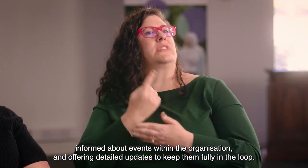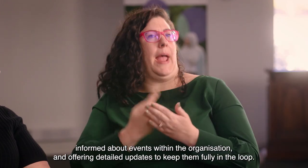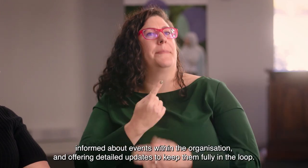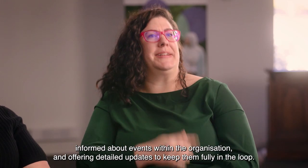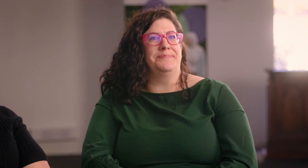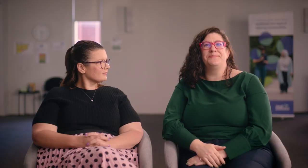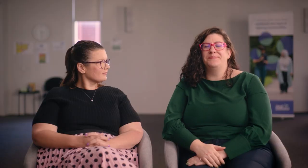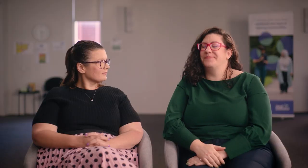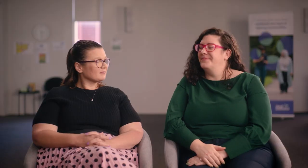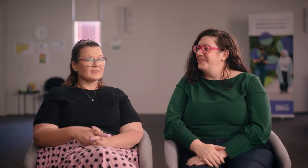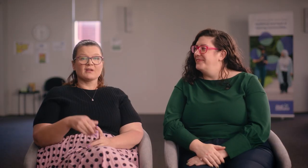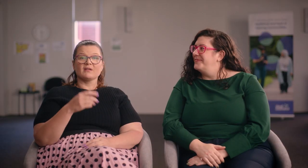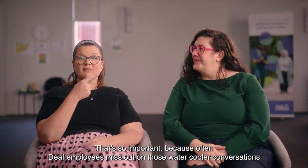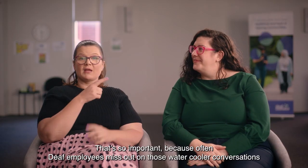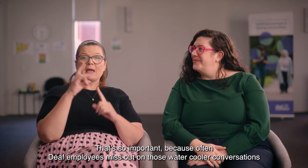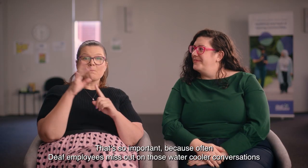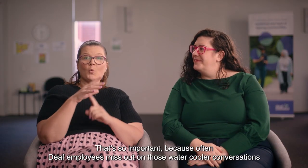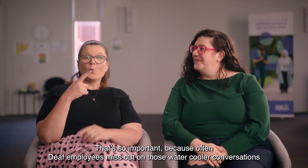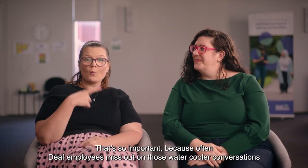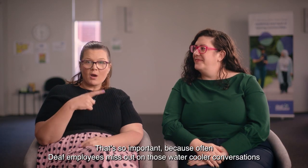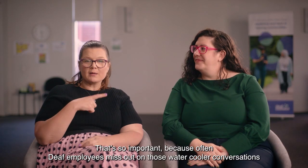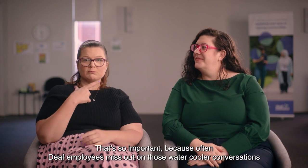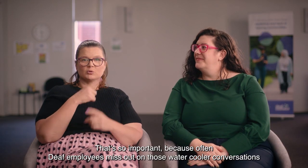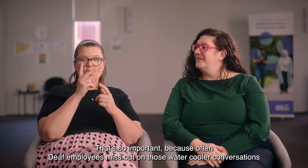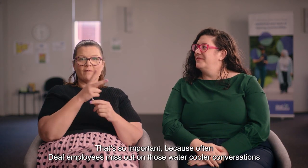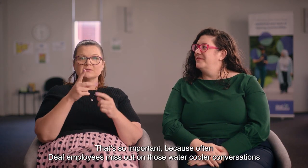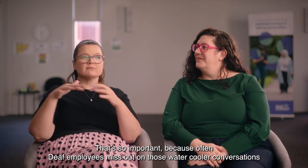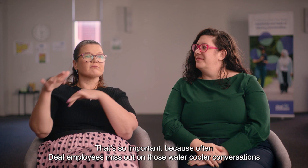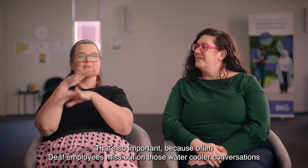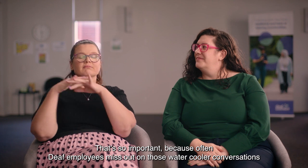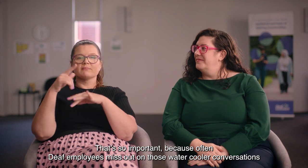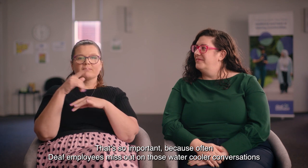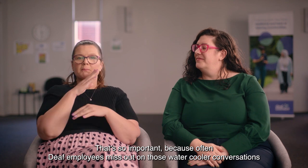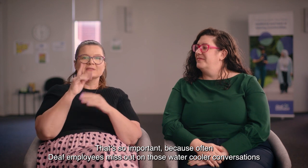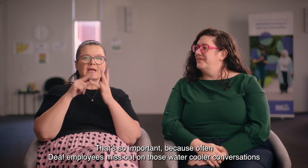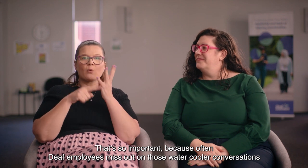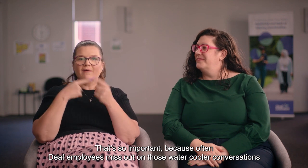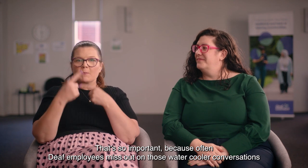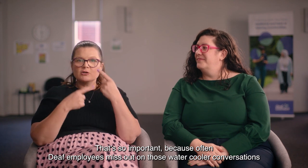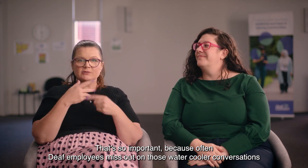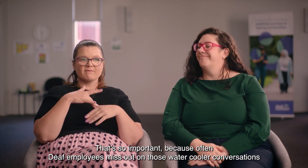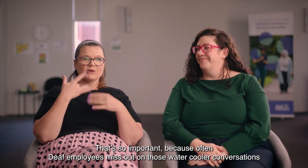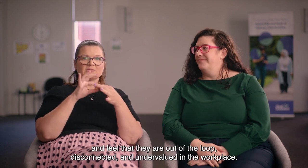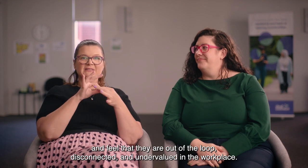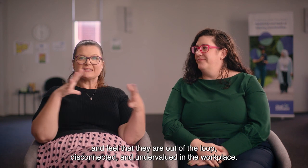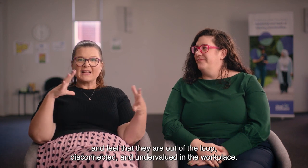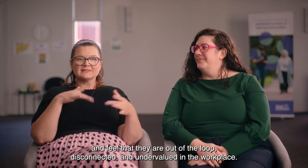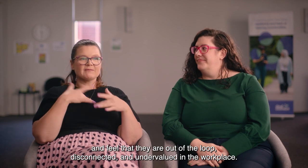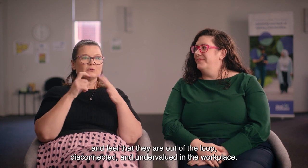fully in the loop. That's so important because often deaf employees miss out on those water cooler conversations and feel that they're out of the